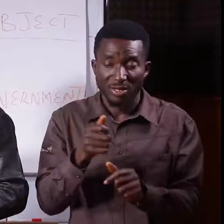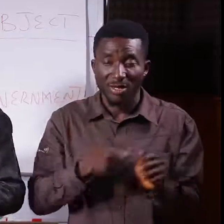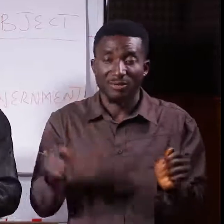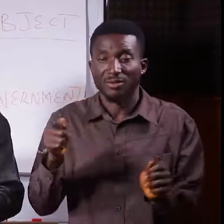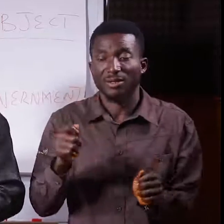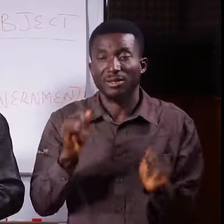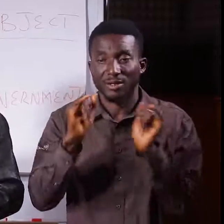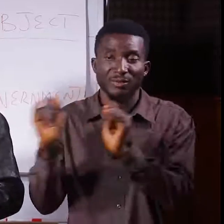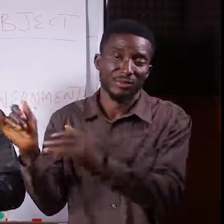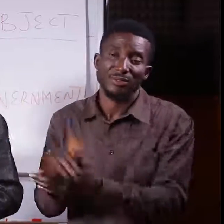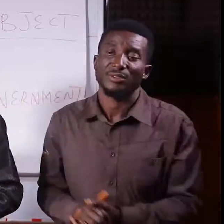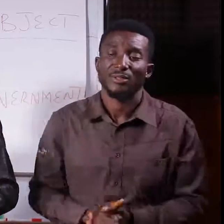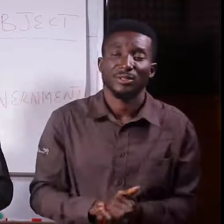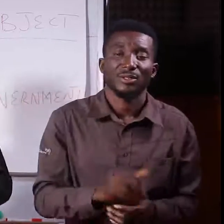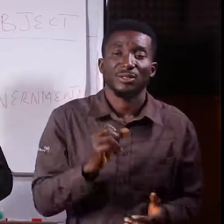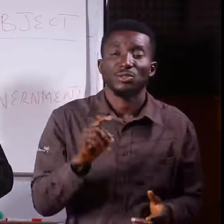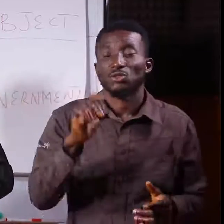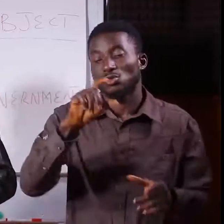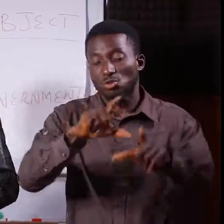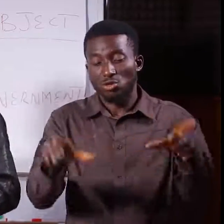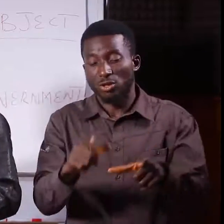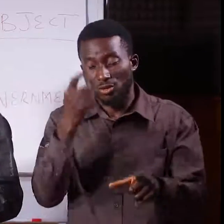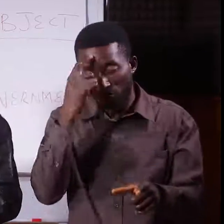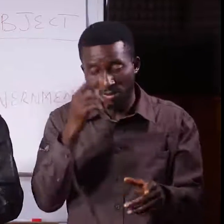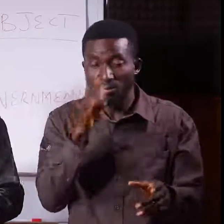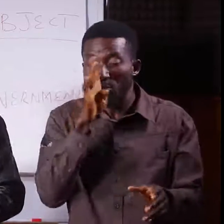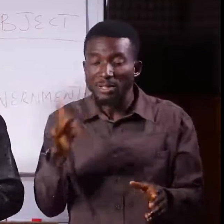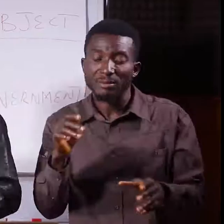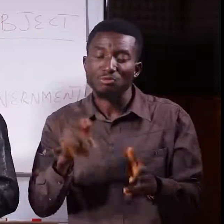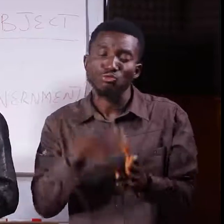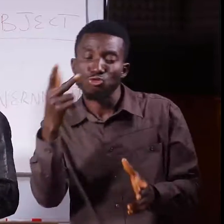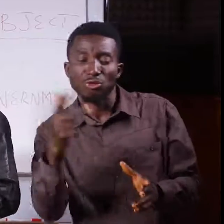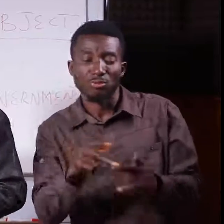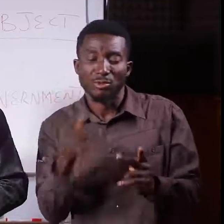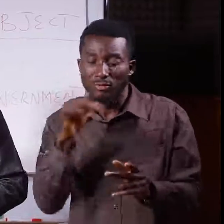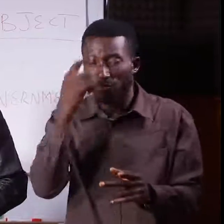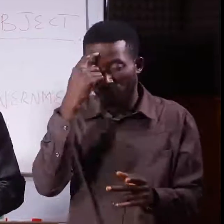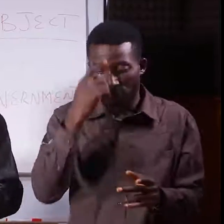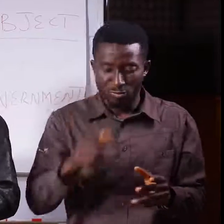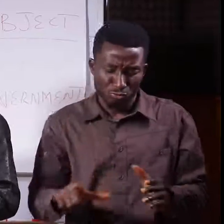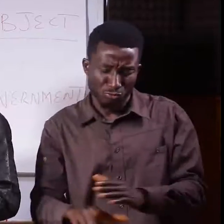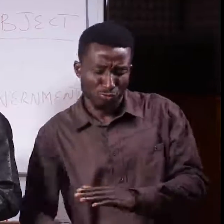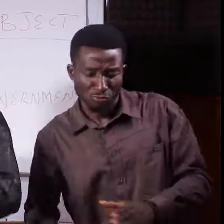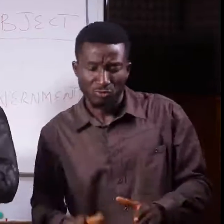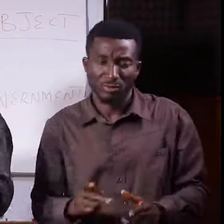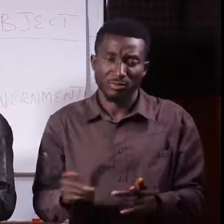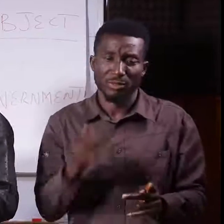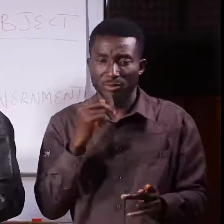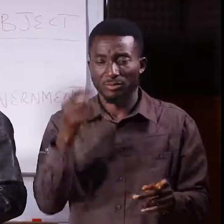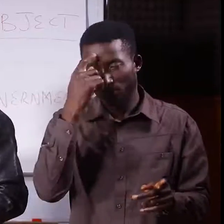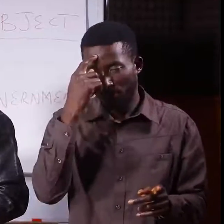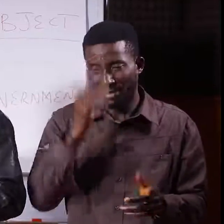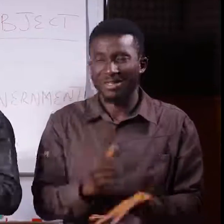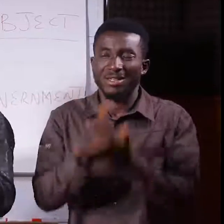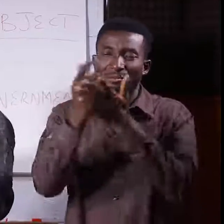every individual. So local government being the third tier of government, the lowest tier of government, assists